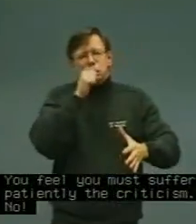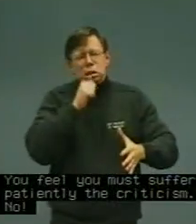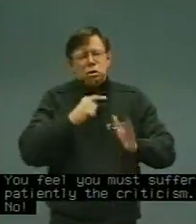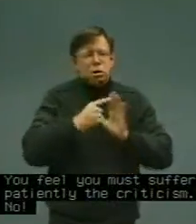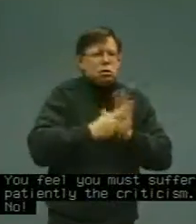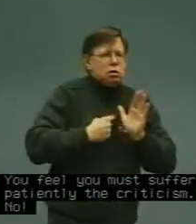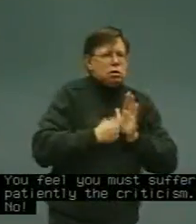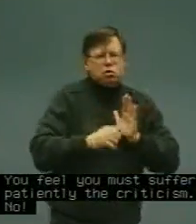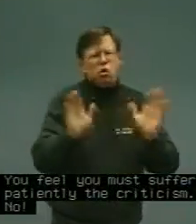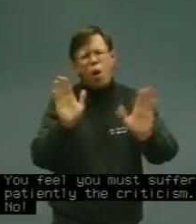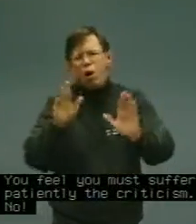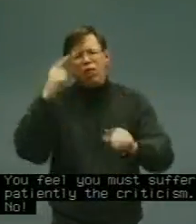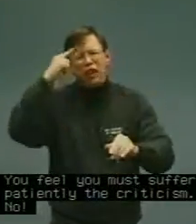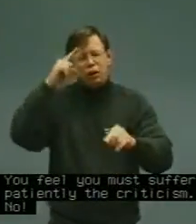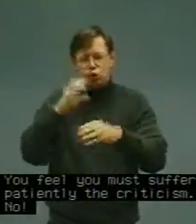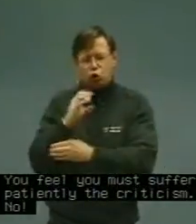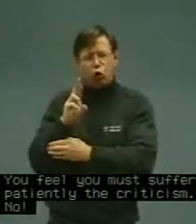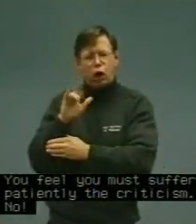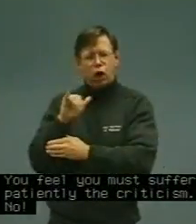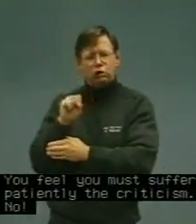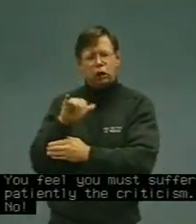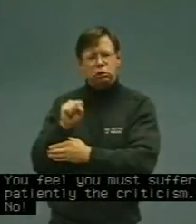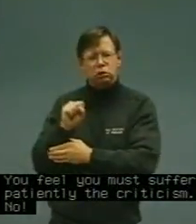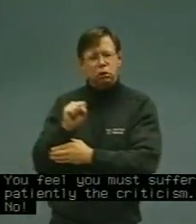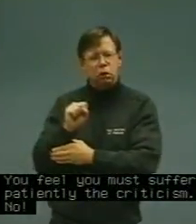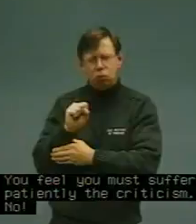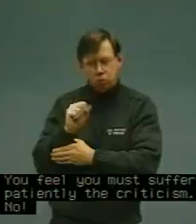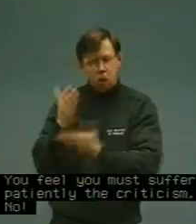You feel you must suffer patiently the criticism. No.